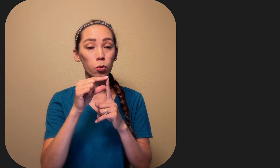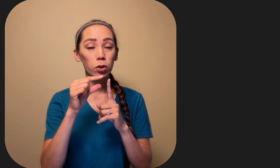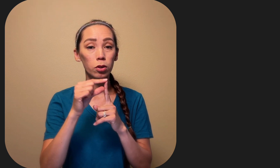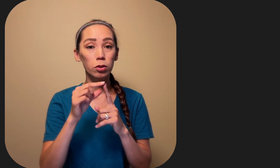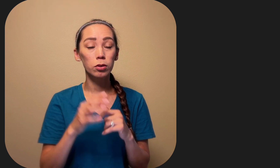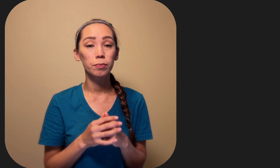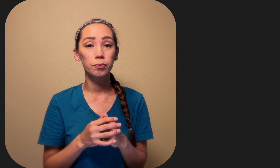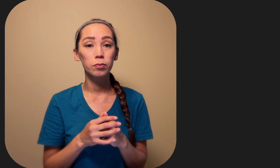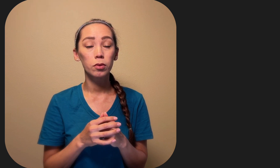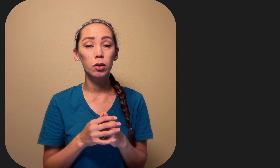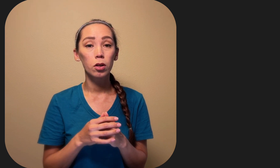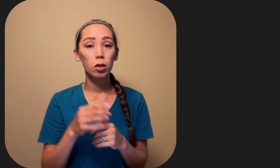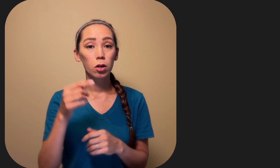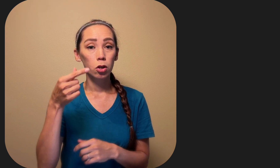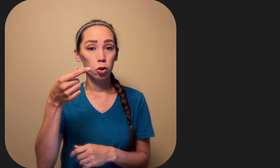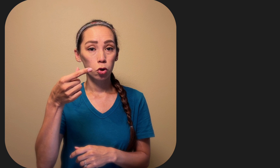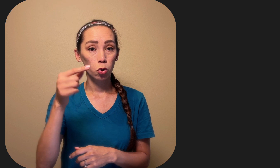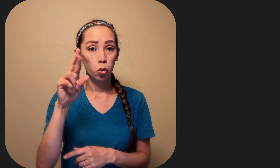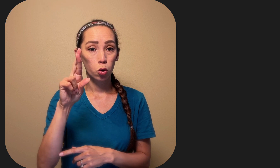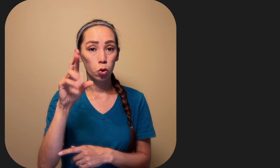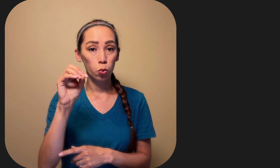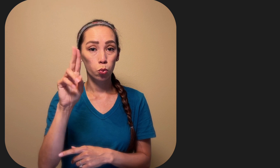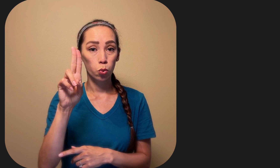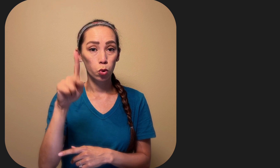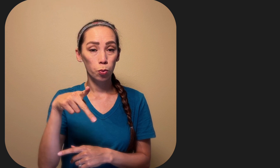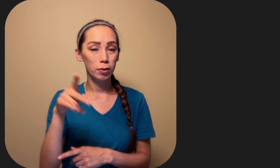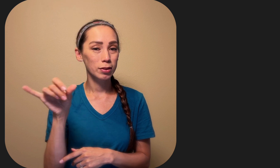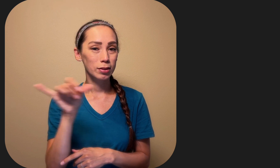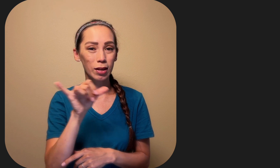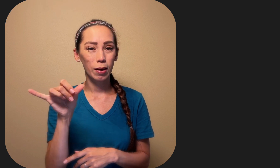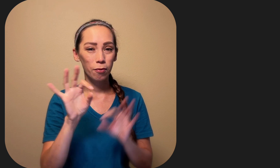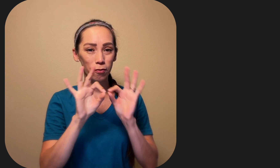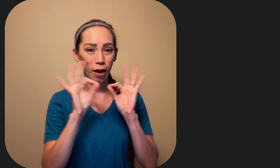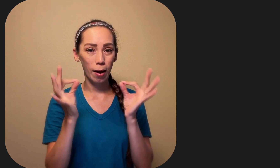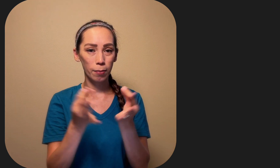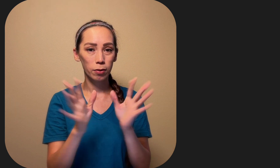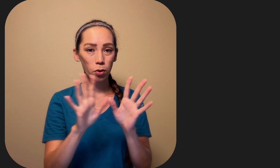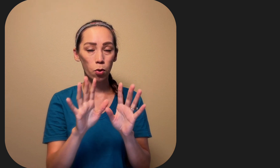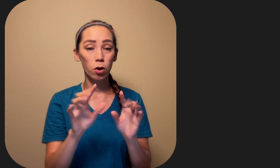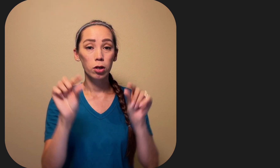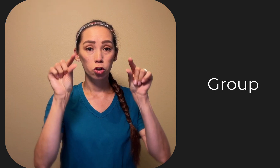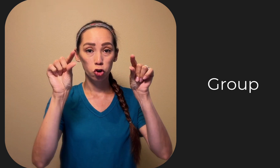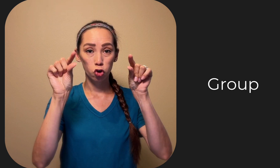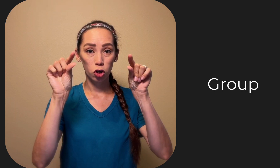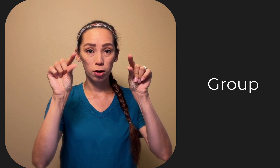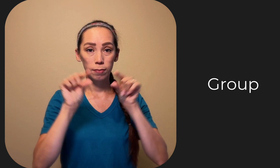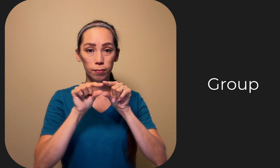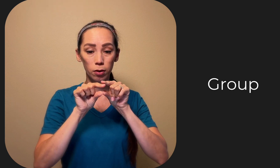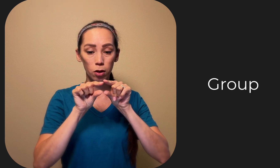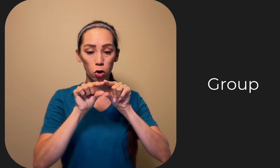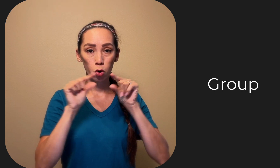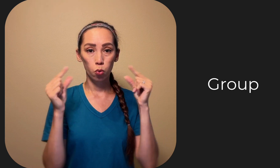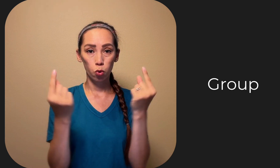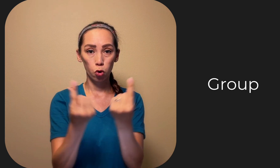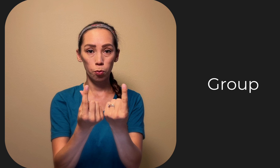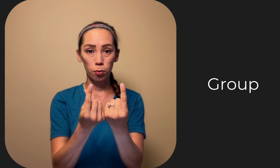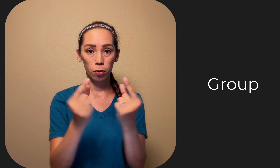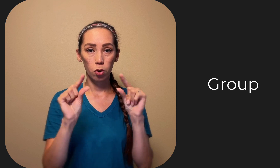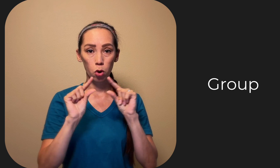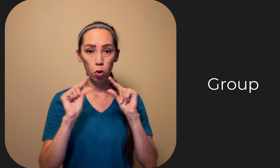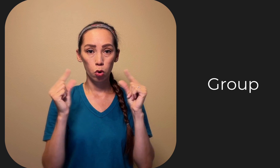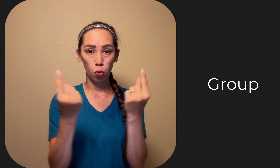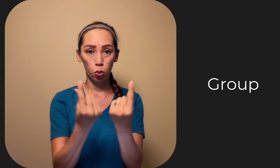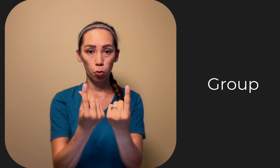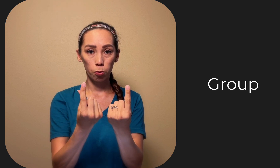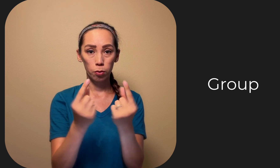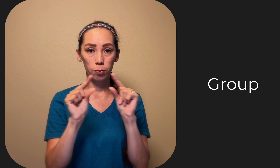Next, we'll go over the words group. So just like family, you're going to, instead of use the F's, you're going to use